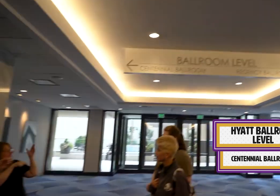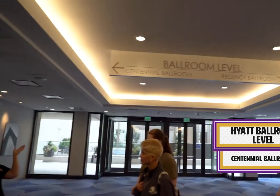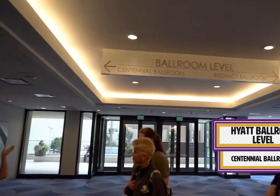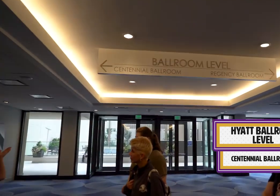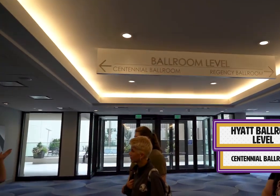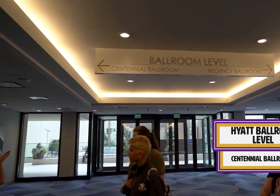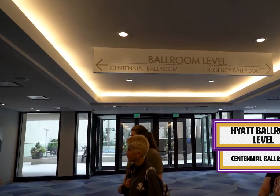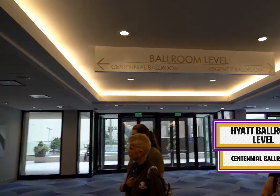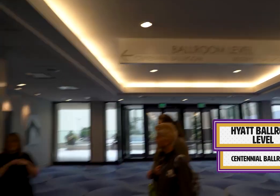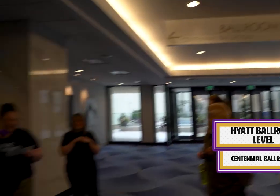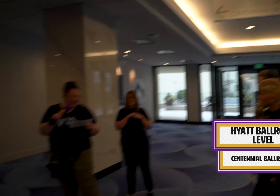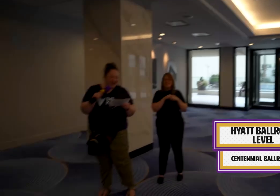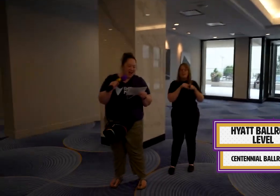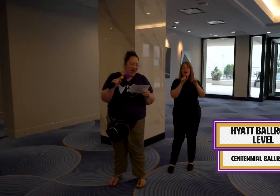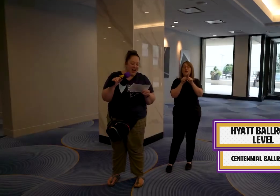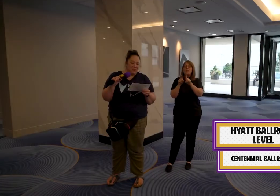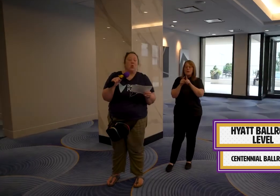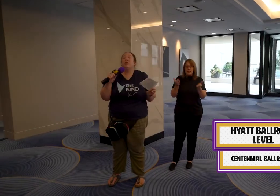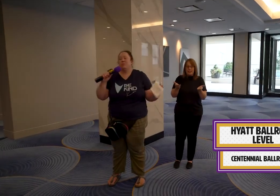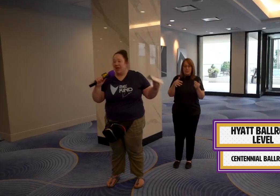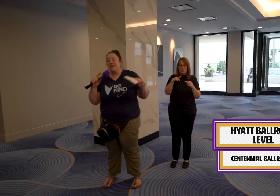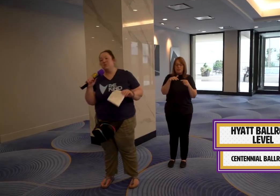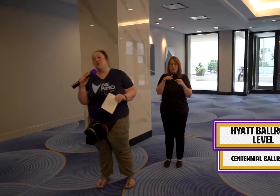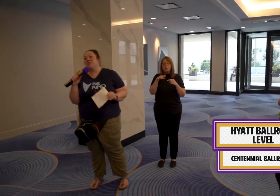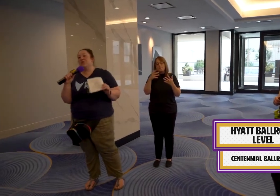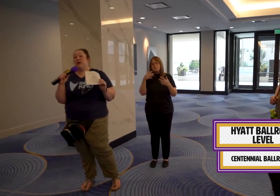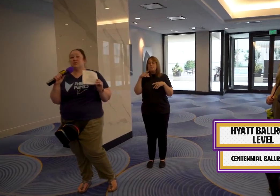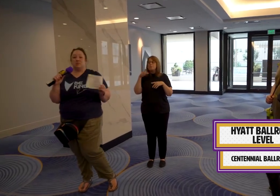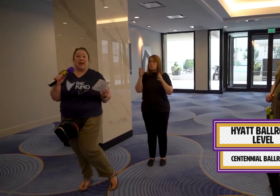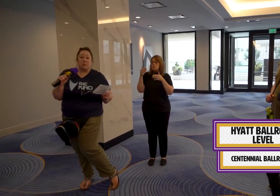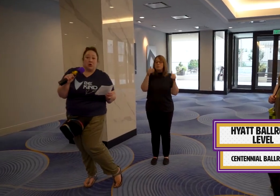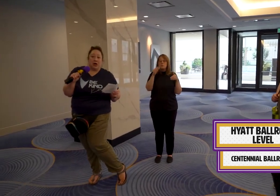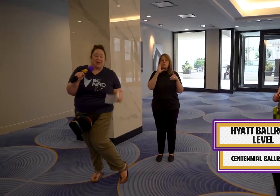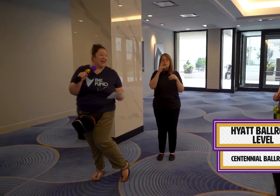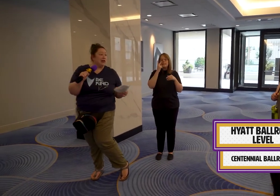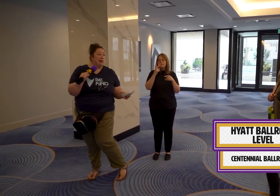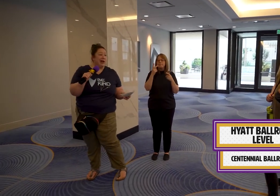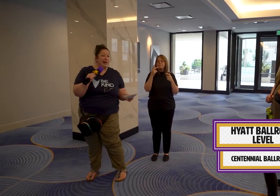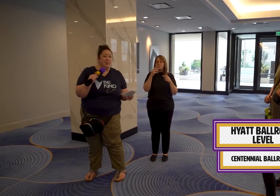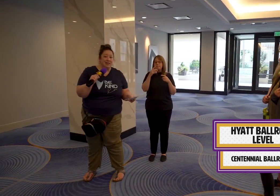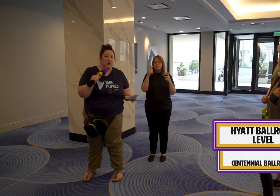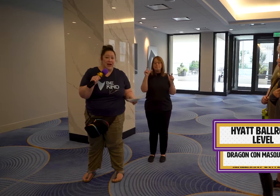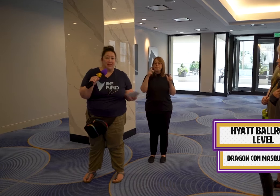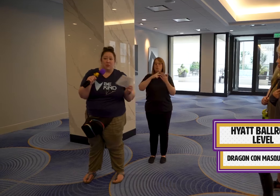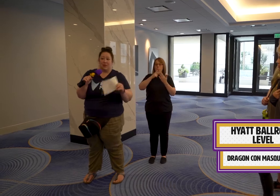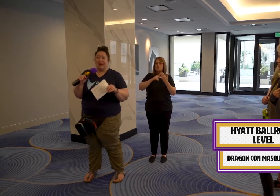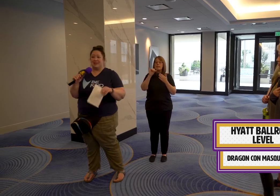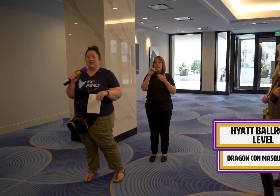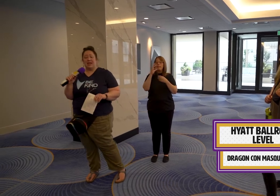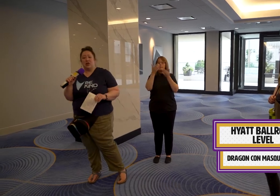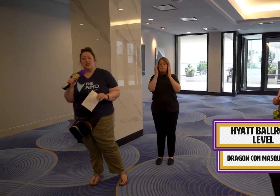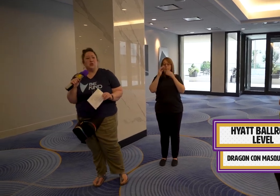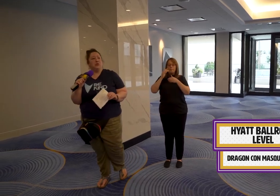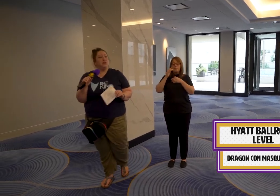there. Also down here, in these ballrooms you'll find main programming, including the Masquerade that will be